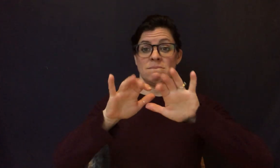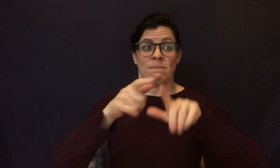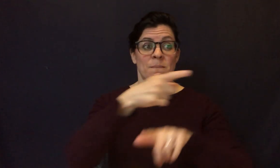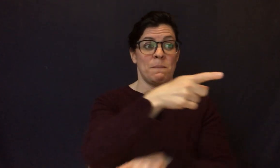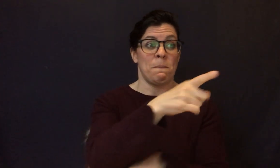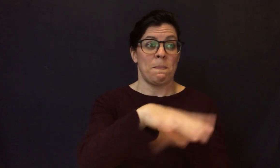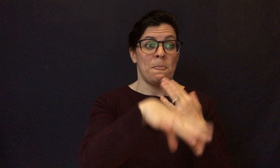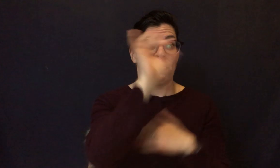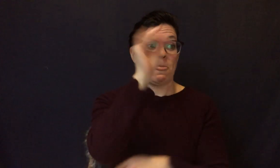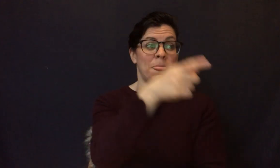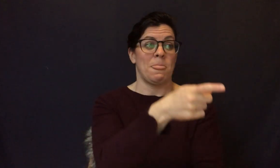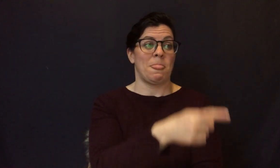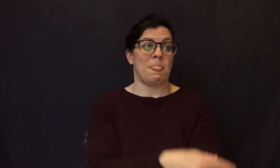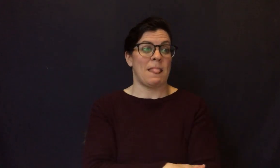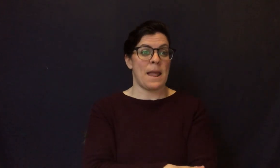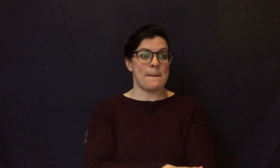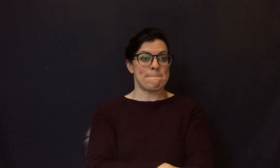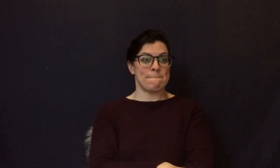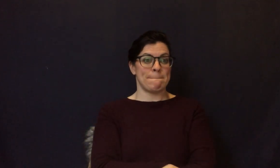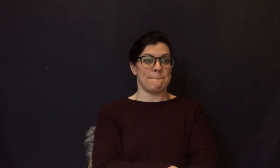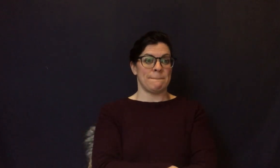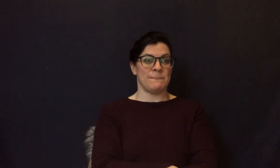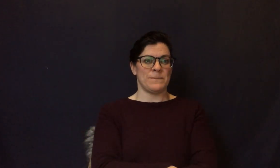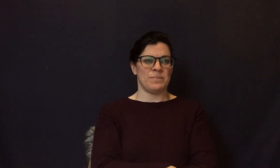I never seen that in the house. You don't see one in the house.